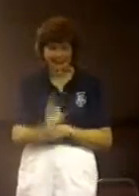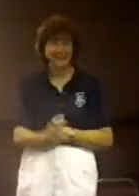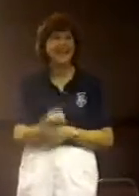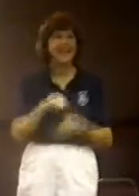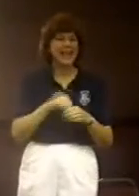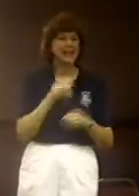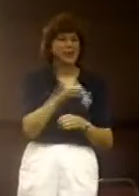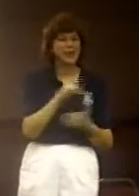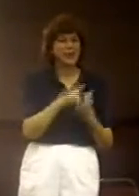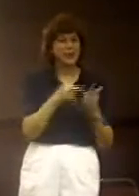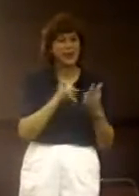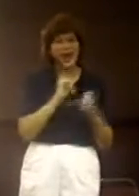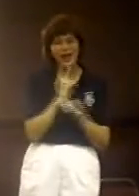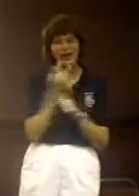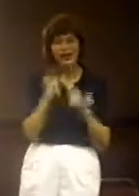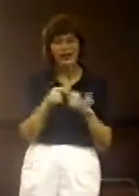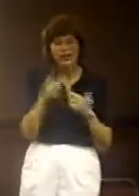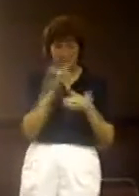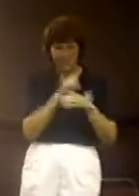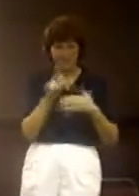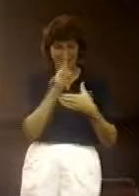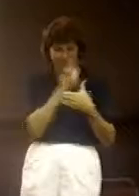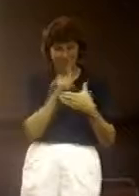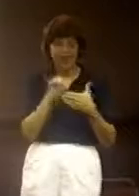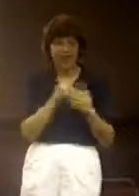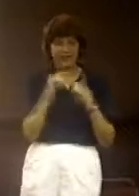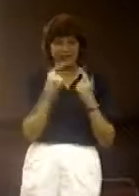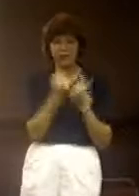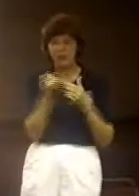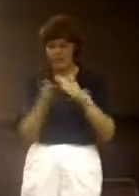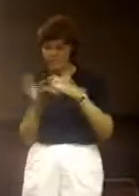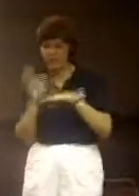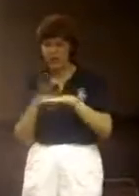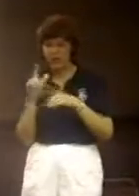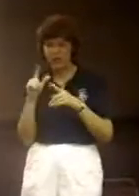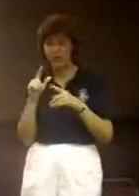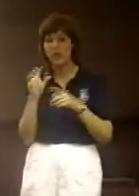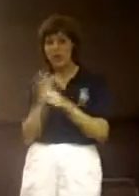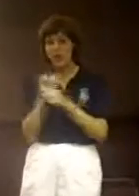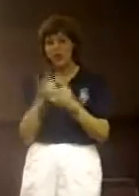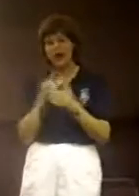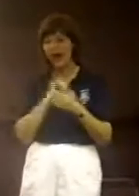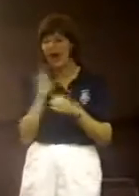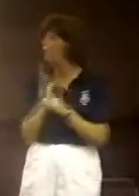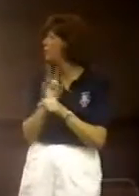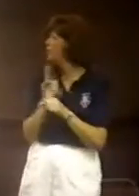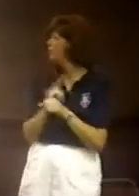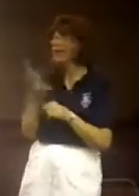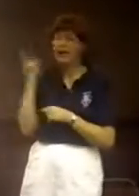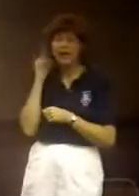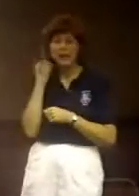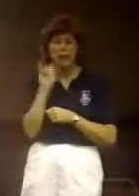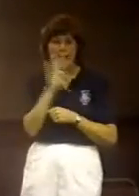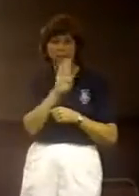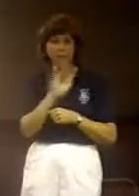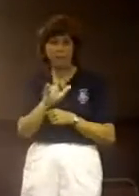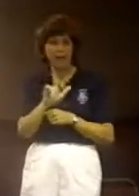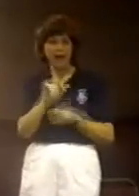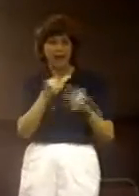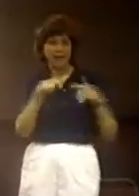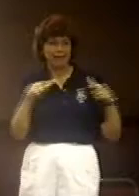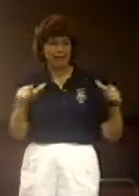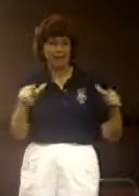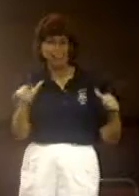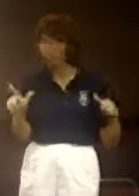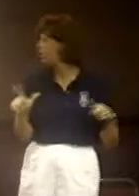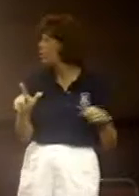CCC input is what I use to divide these groups based on the work that I had done in hearing bilingual research